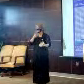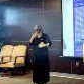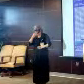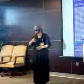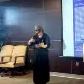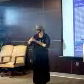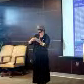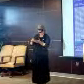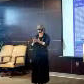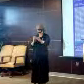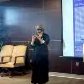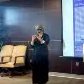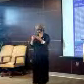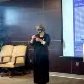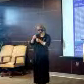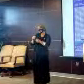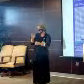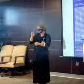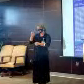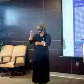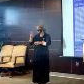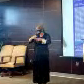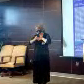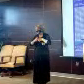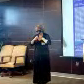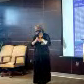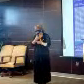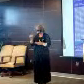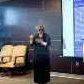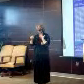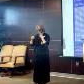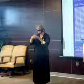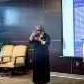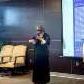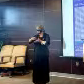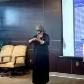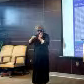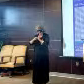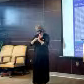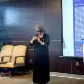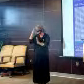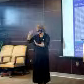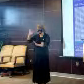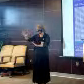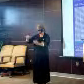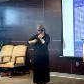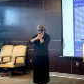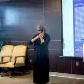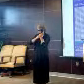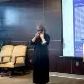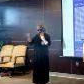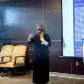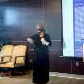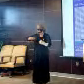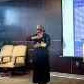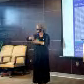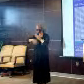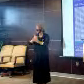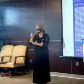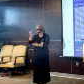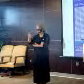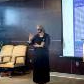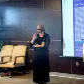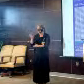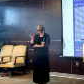the healthcare workers in our region and what it would mean to them for your support. If we all do our part, we truly can return